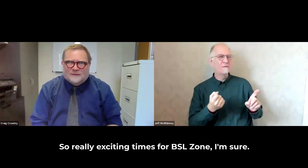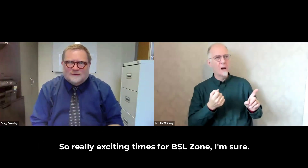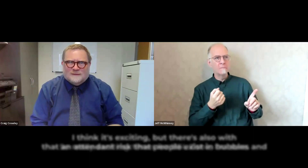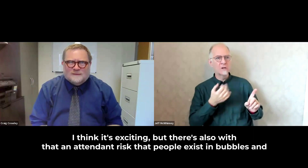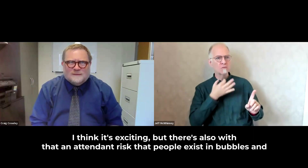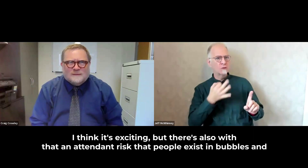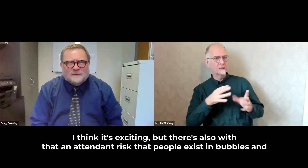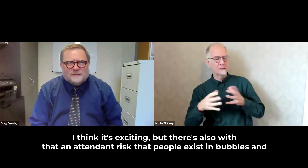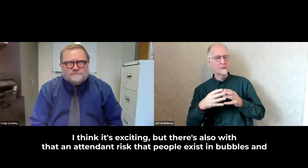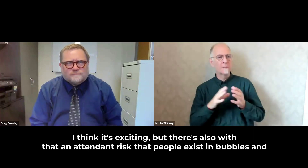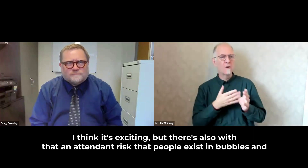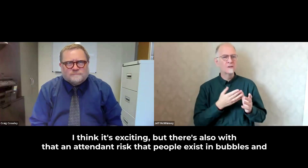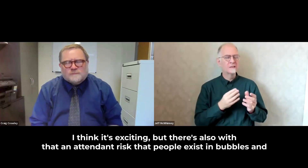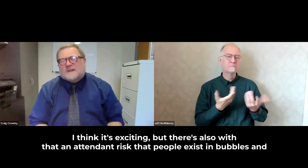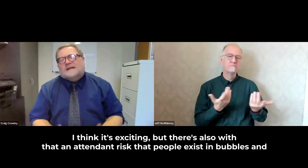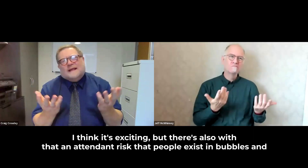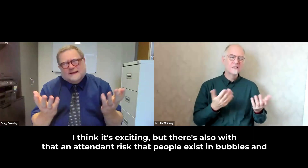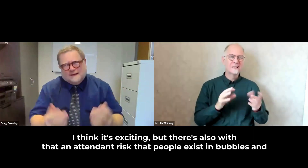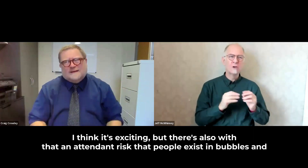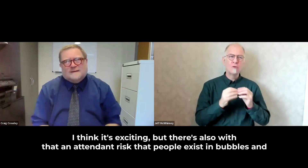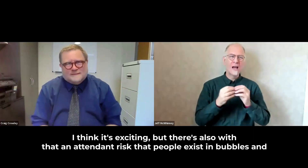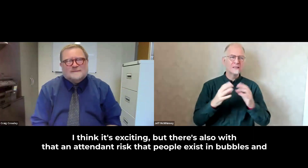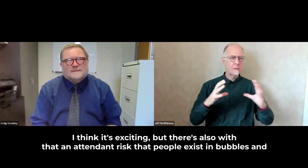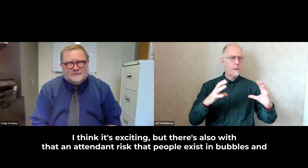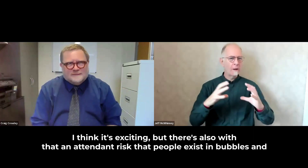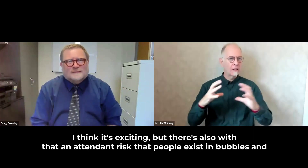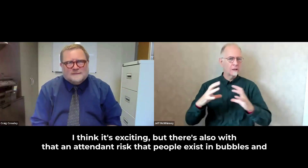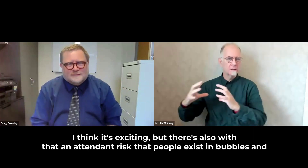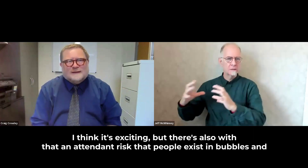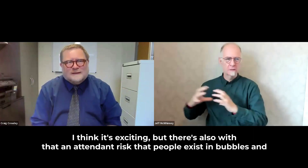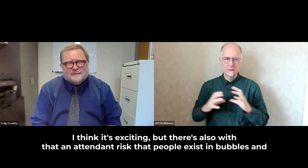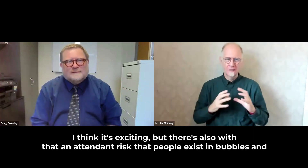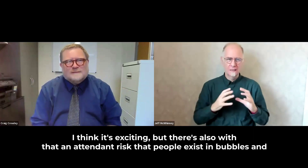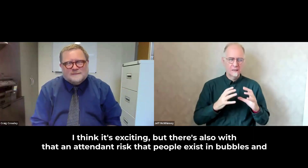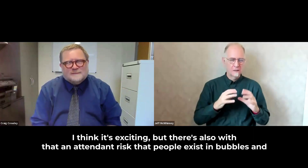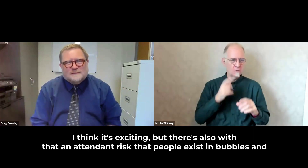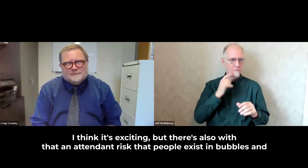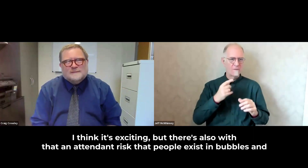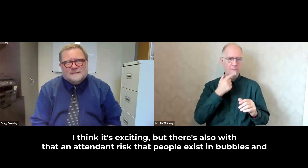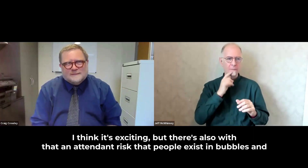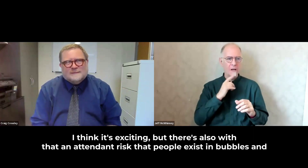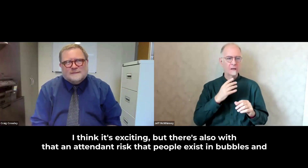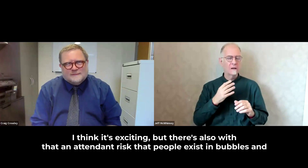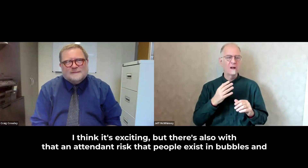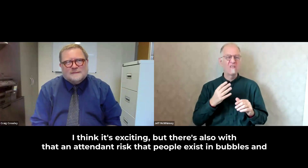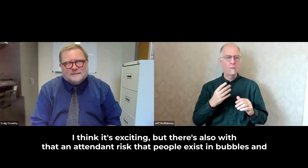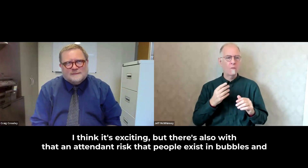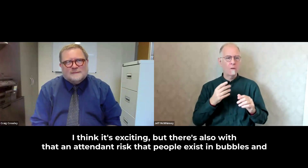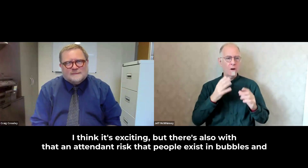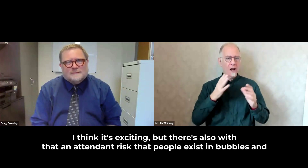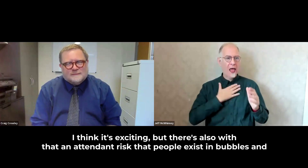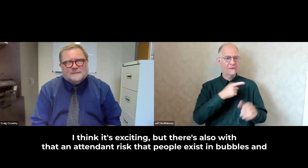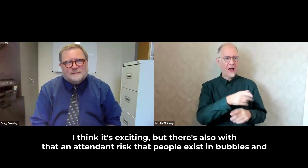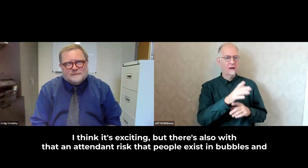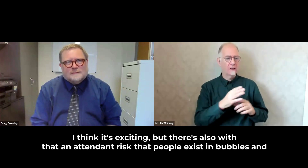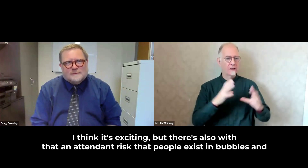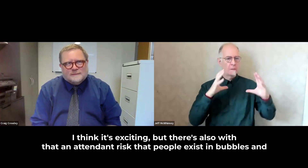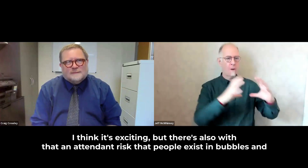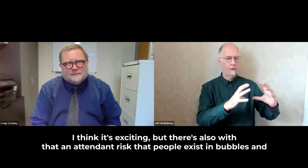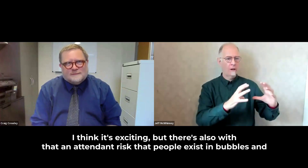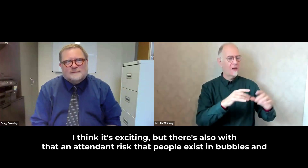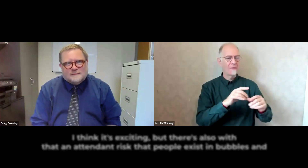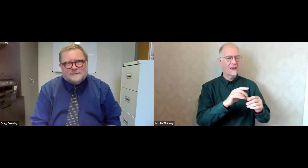sure. I think it's exciting, but there's also with that an attendant risk that people exist in